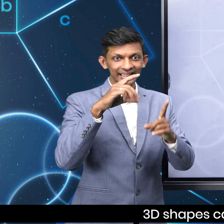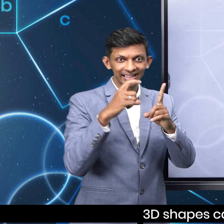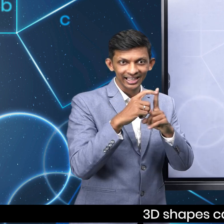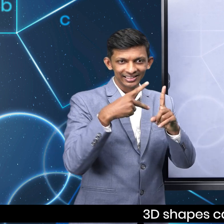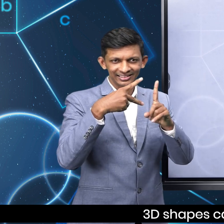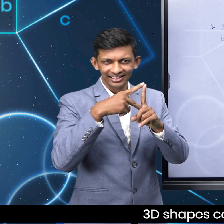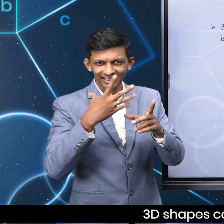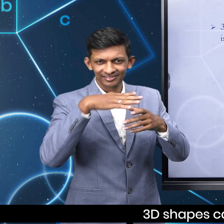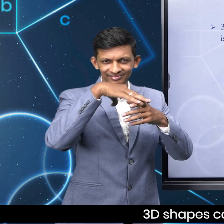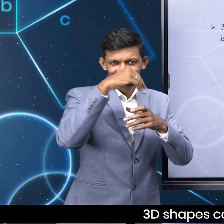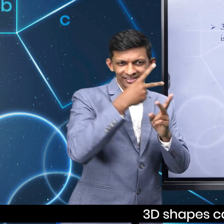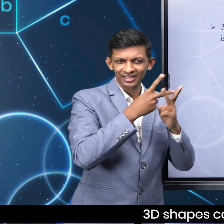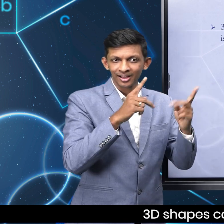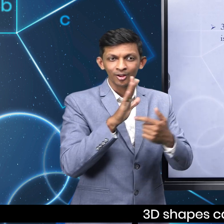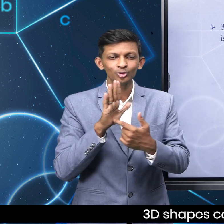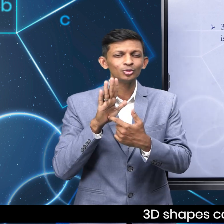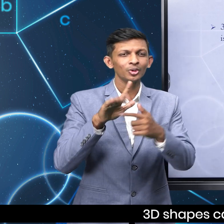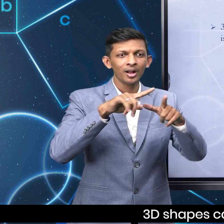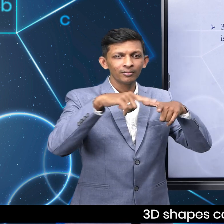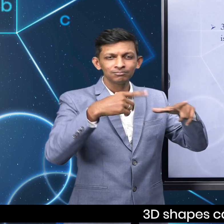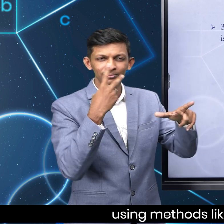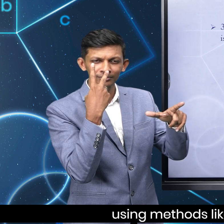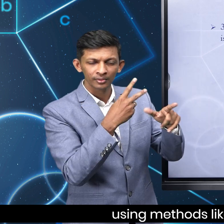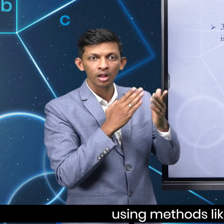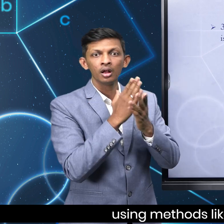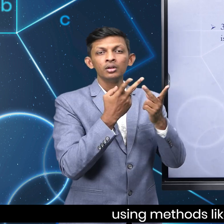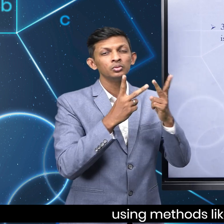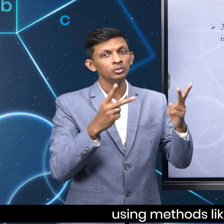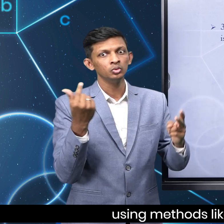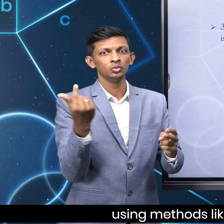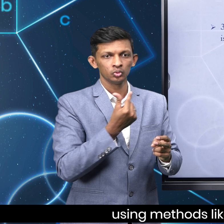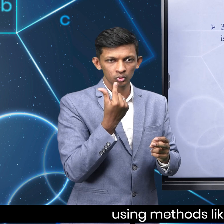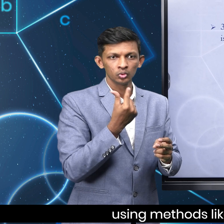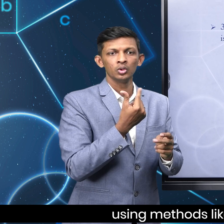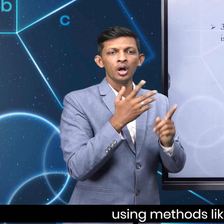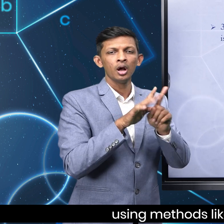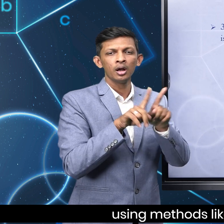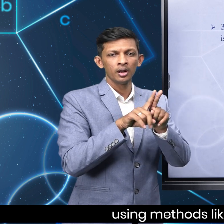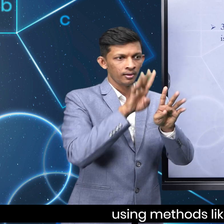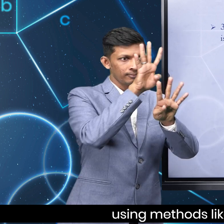3D shapes can be shown on flat surfaces using methods like oblique and isometric sketches,